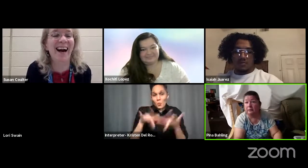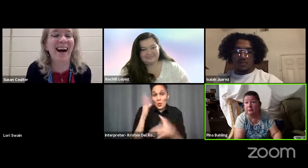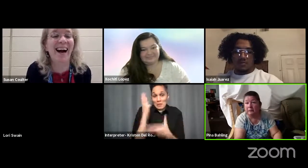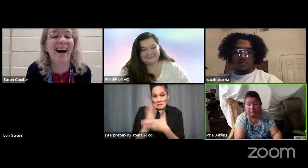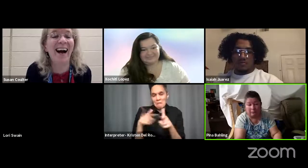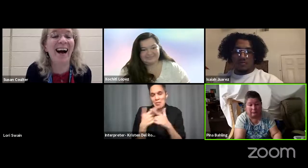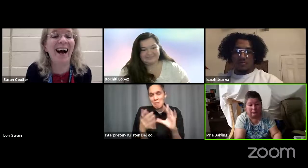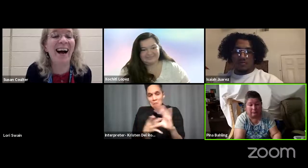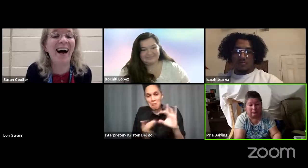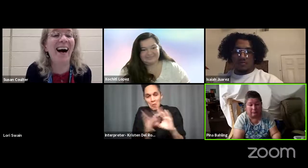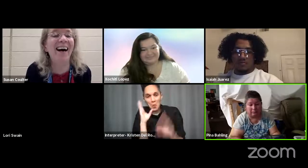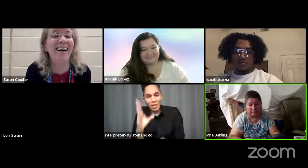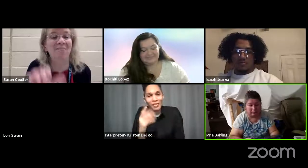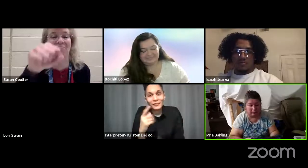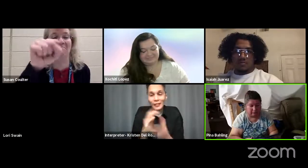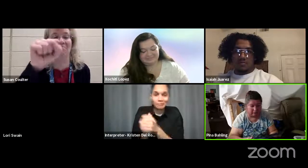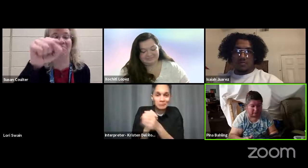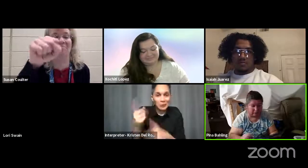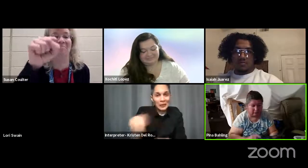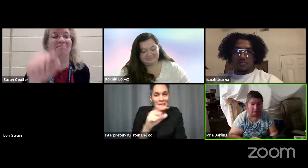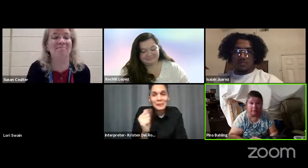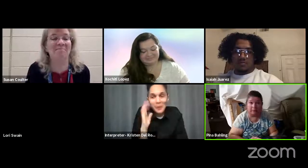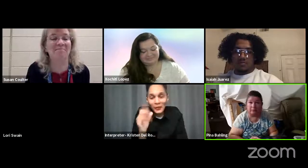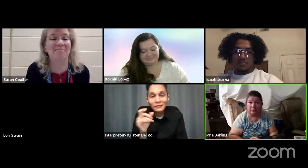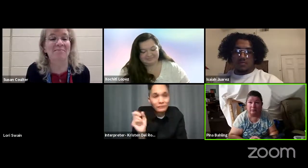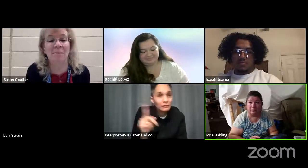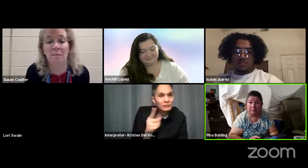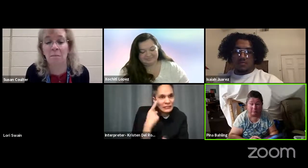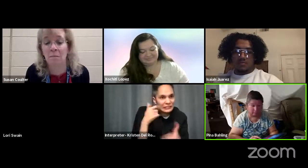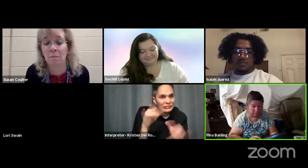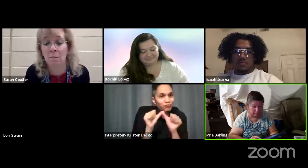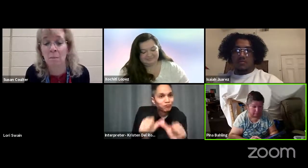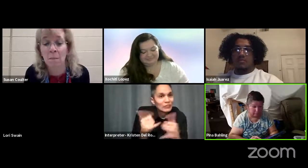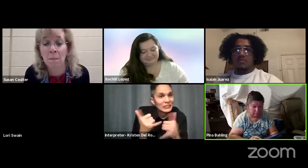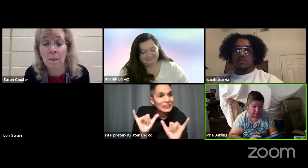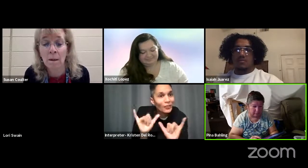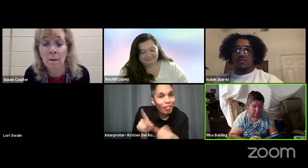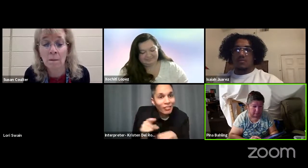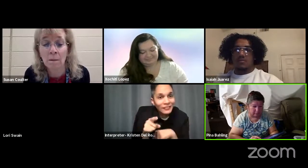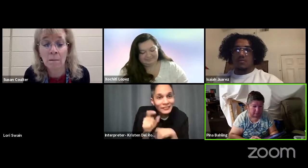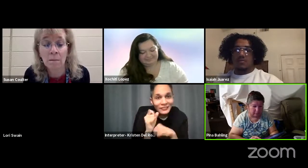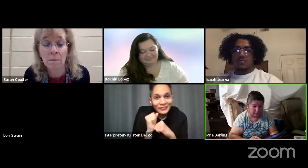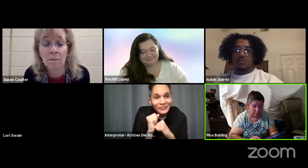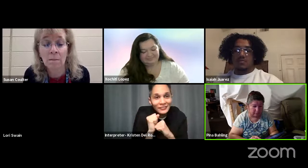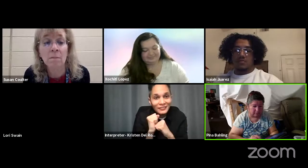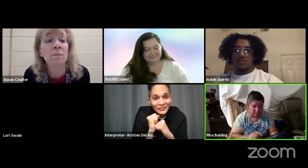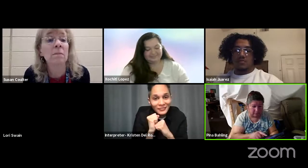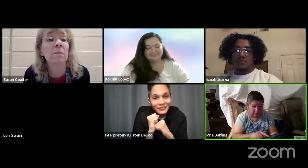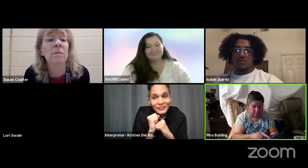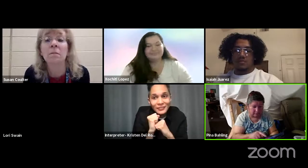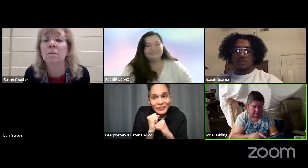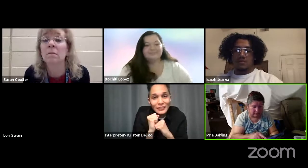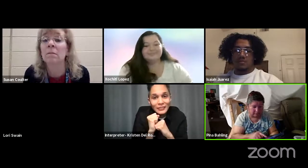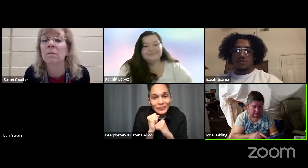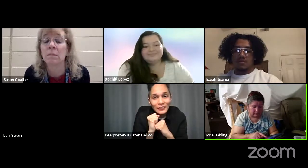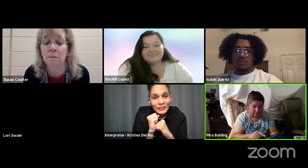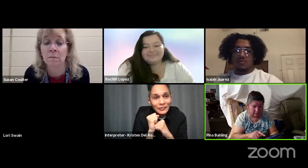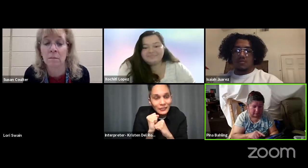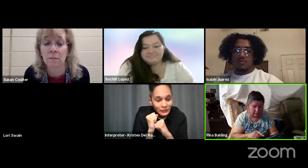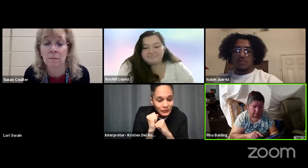Between the music and the shop, I feel like I've traveled back into Christmas's past. That's exactly what we're going for.